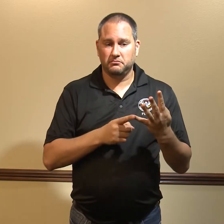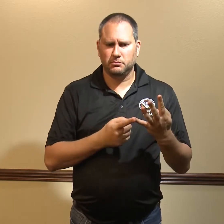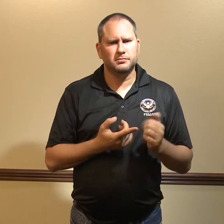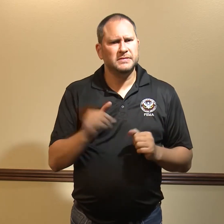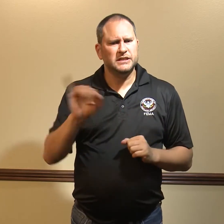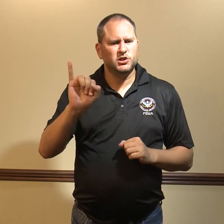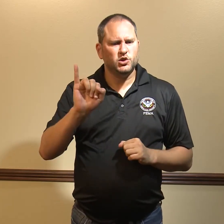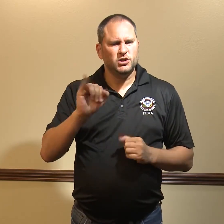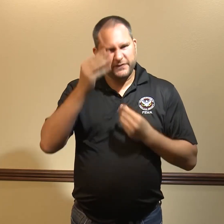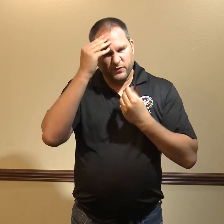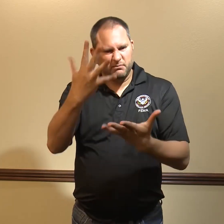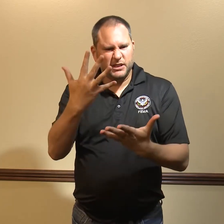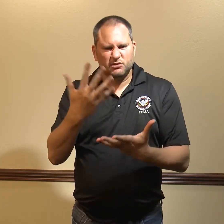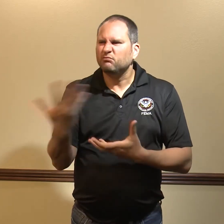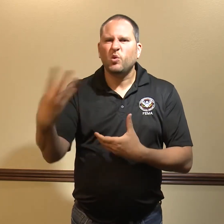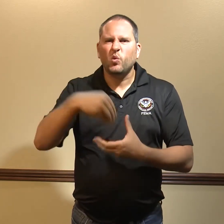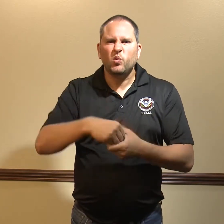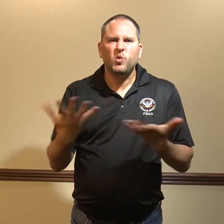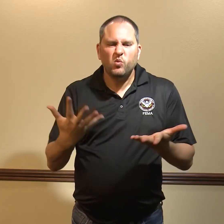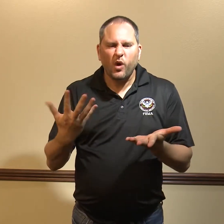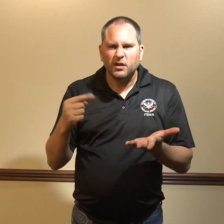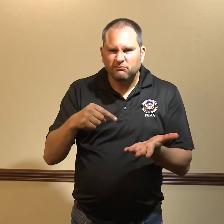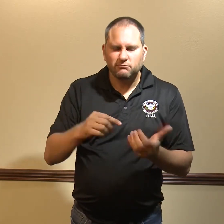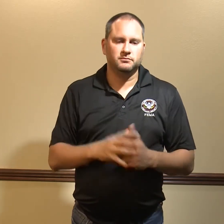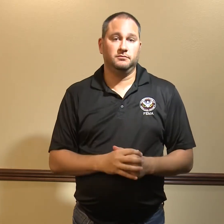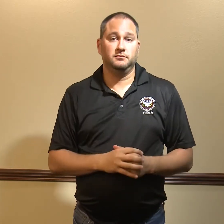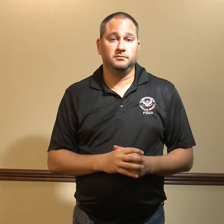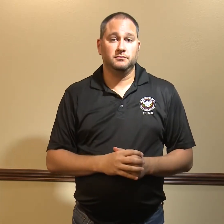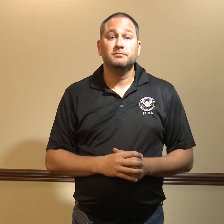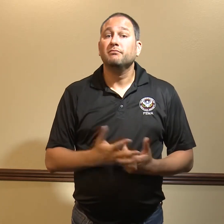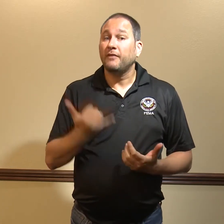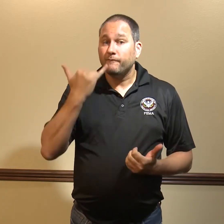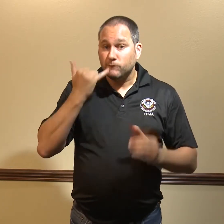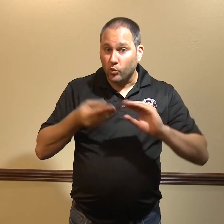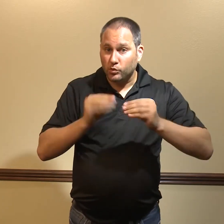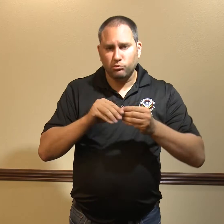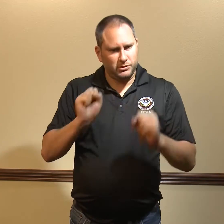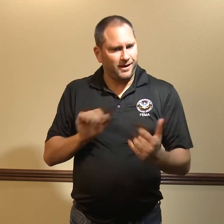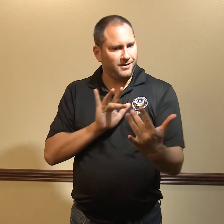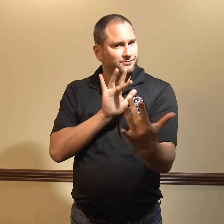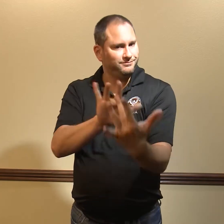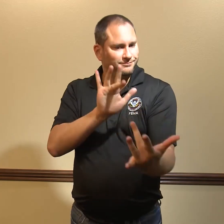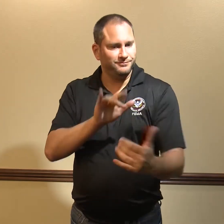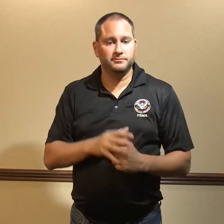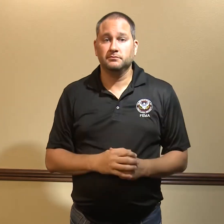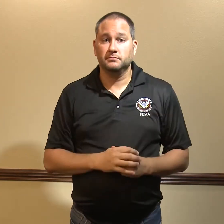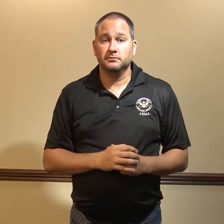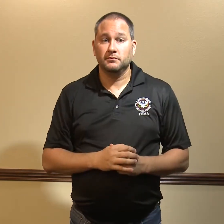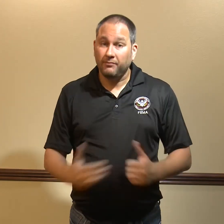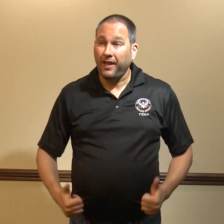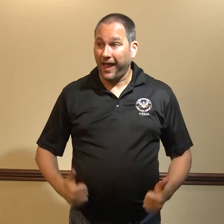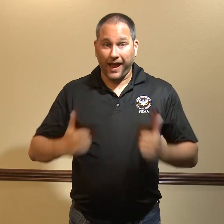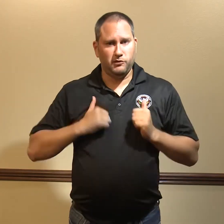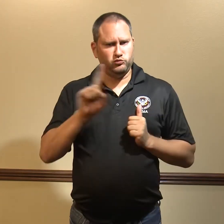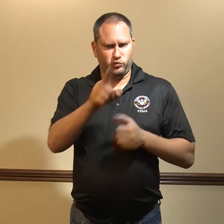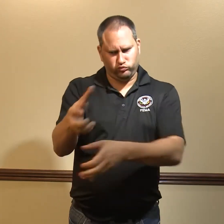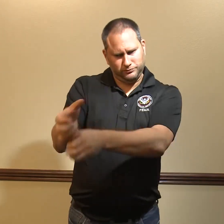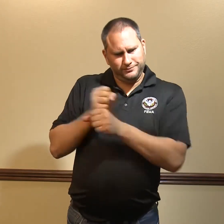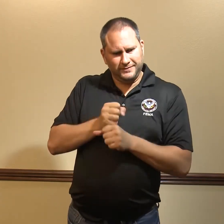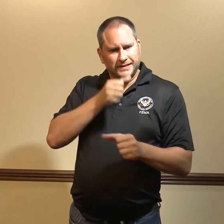information about insurance coverage, a current contact telephone number, an address where you can receive